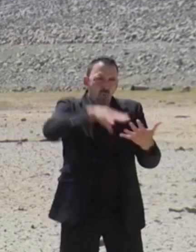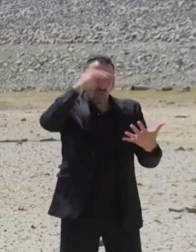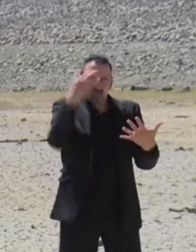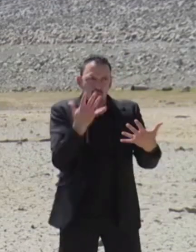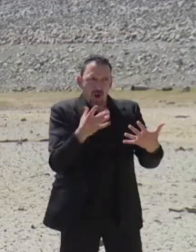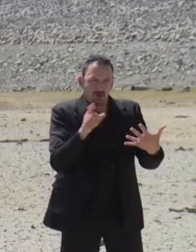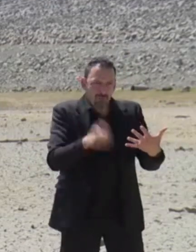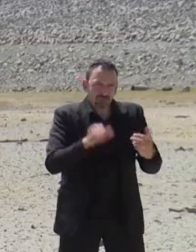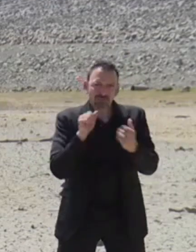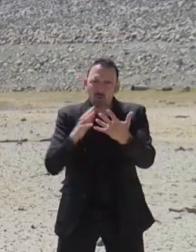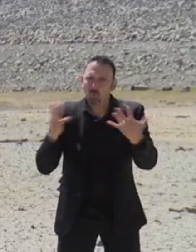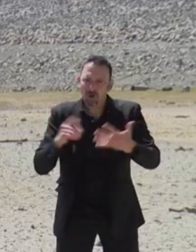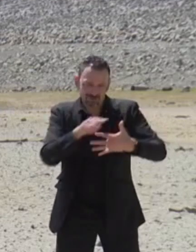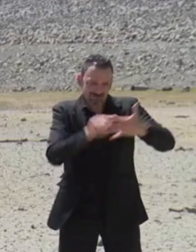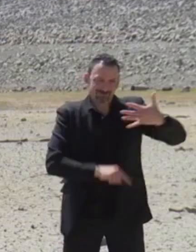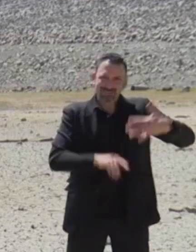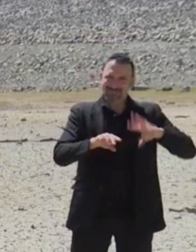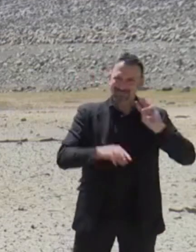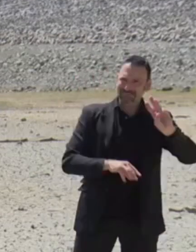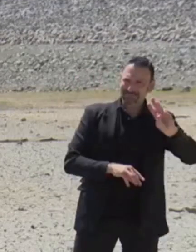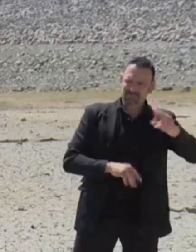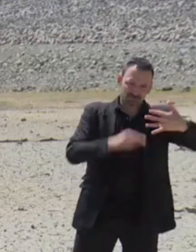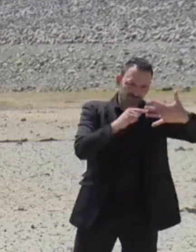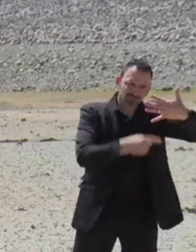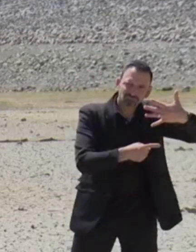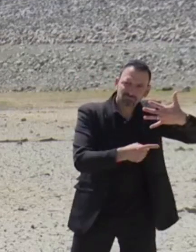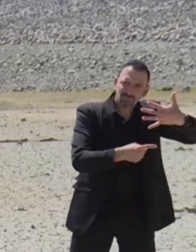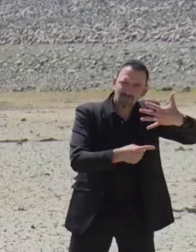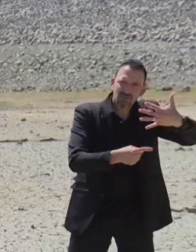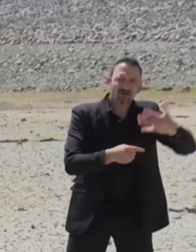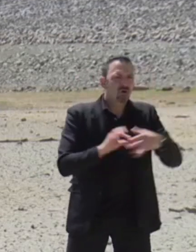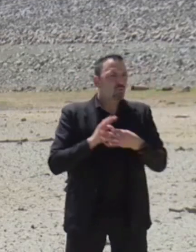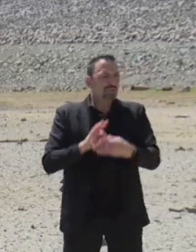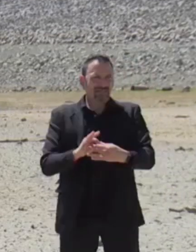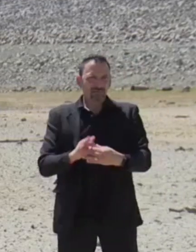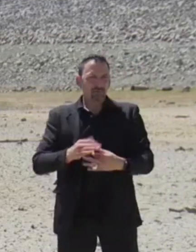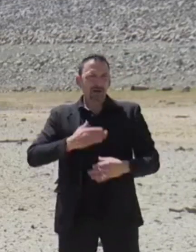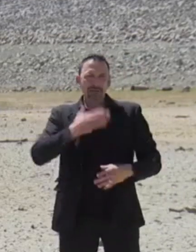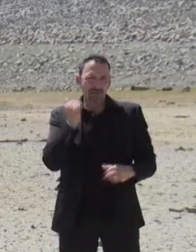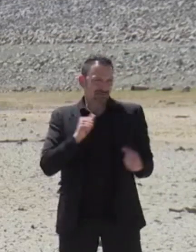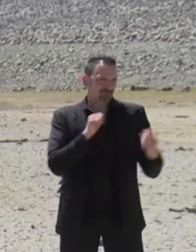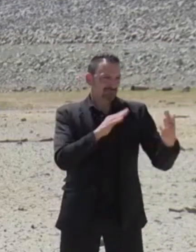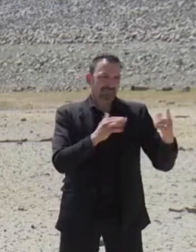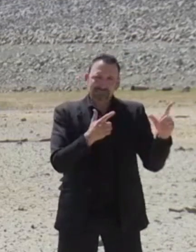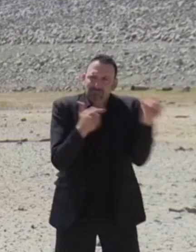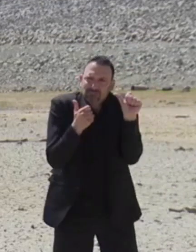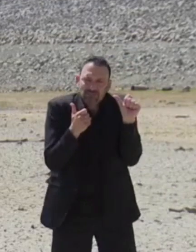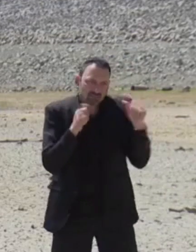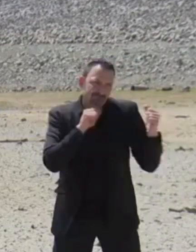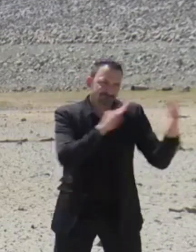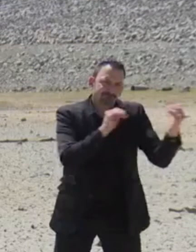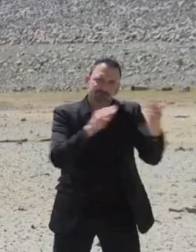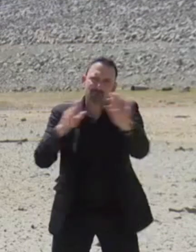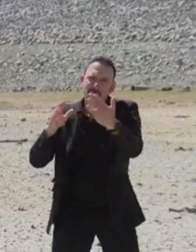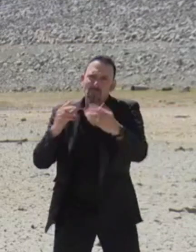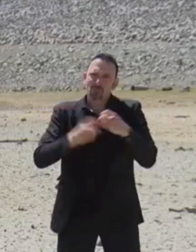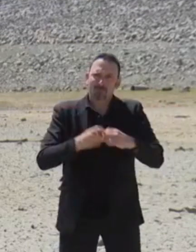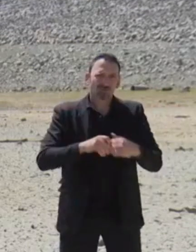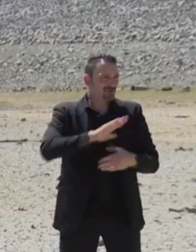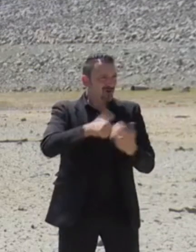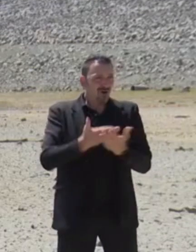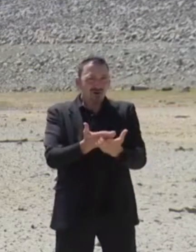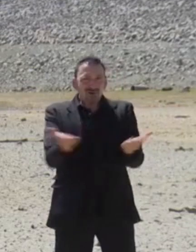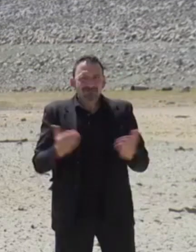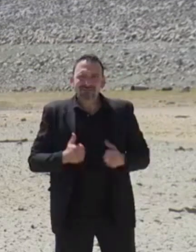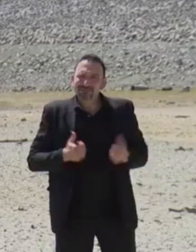I'd encourage people as well to take a look at that document around efficiency, around all Californians are in this together, and we all have a responsibility